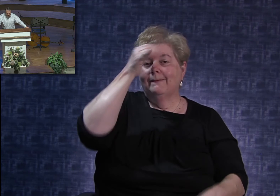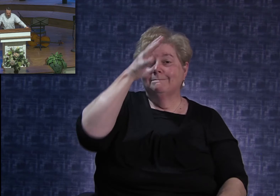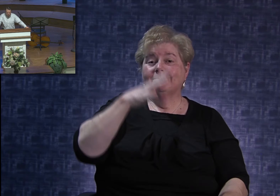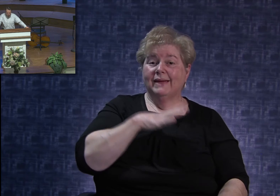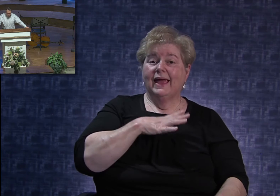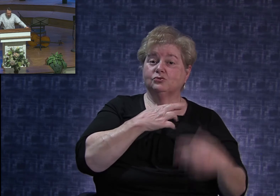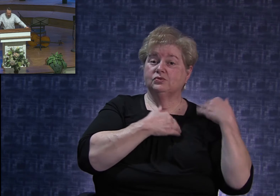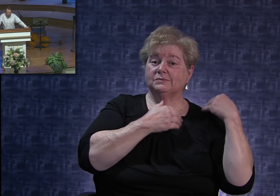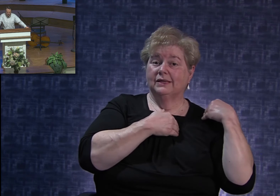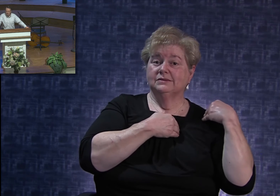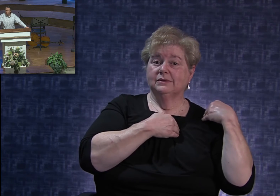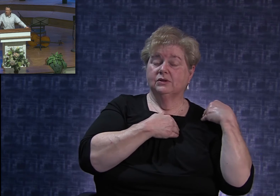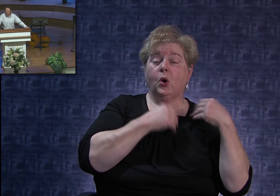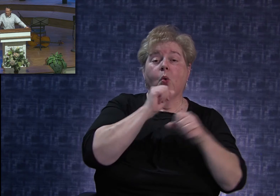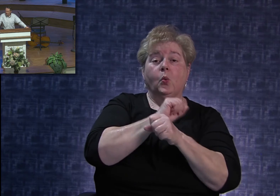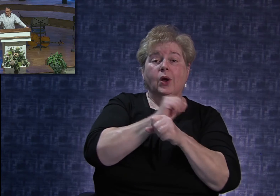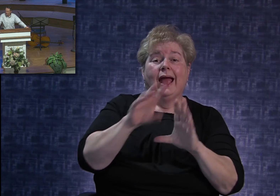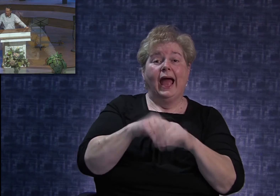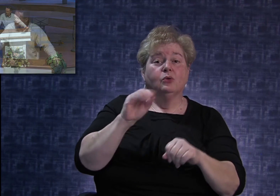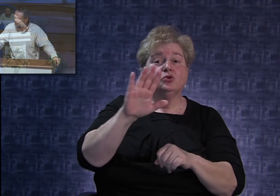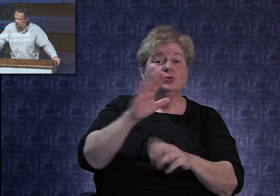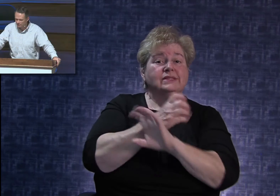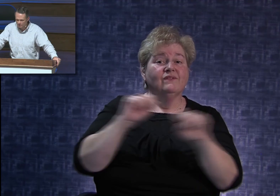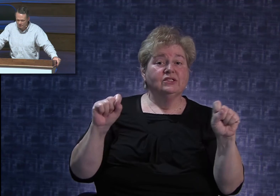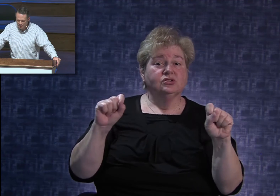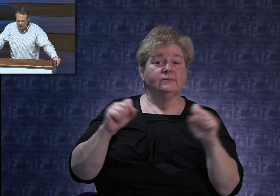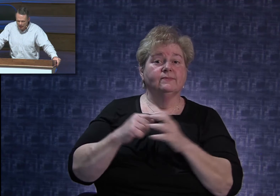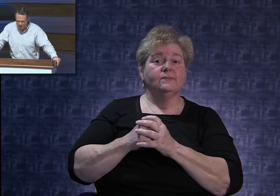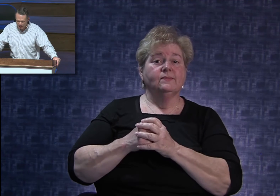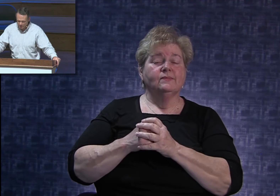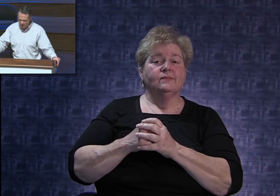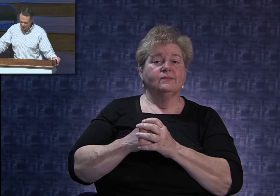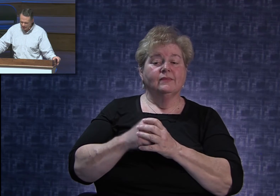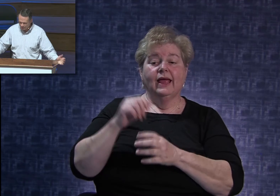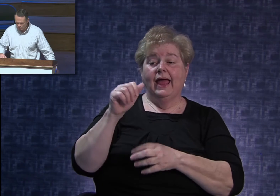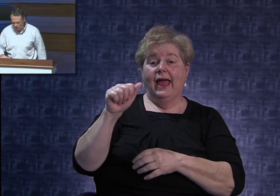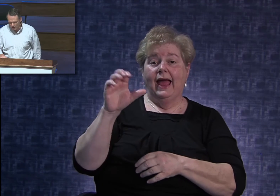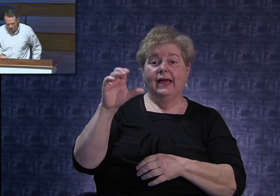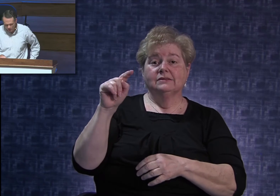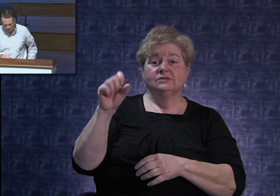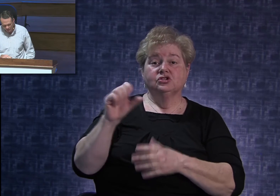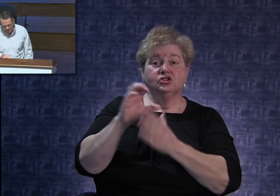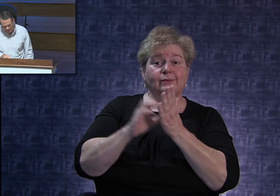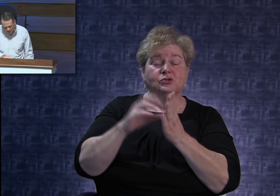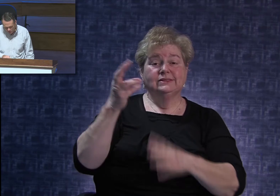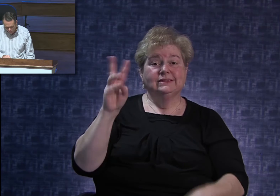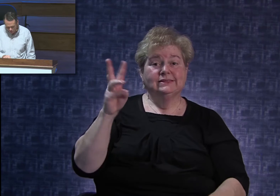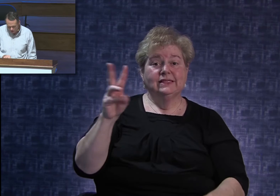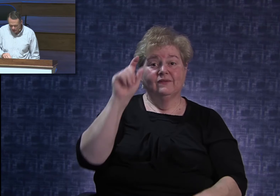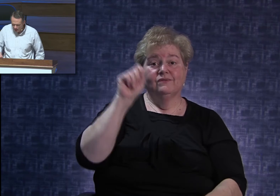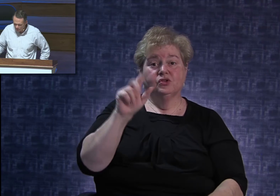Work out your salvation. In Acts chapter 16, verse 31, we find